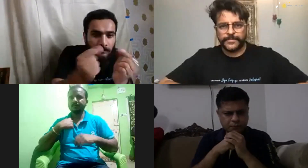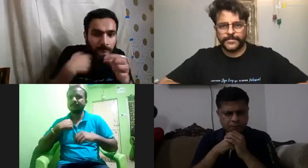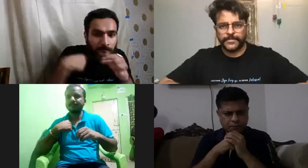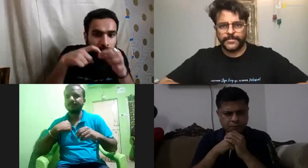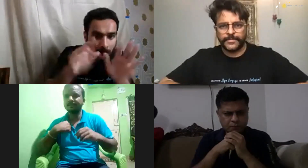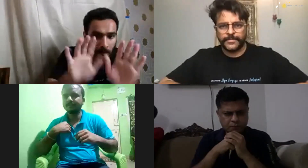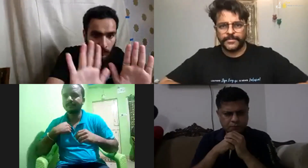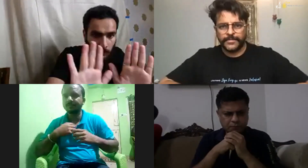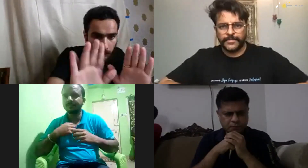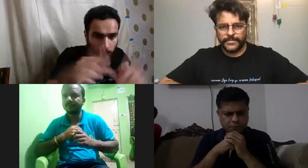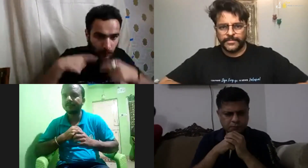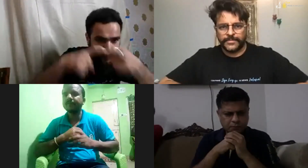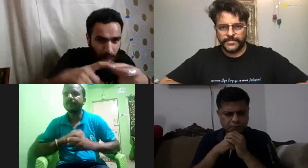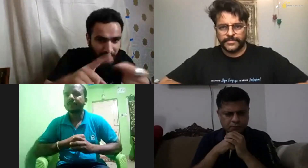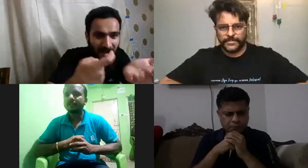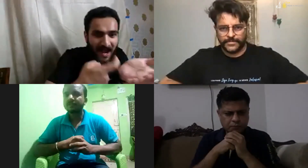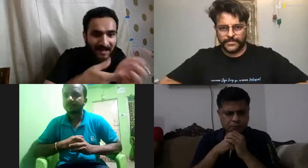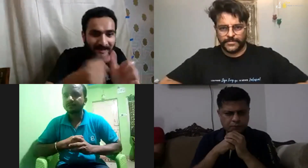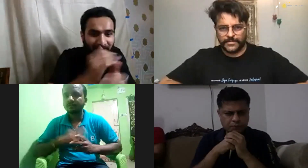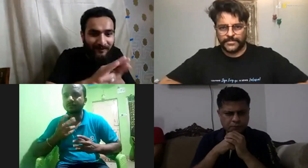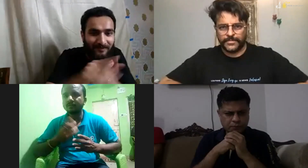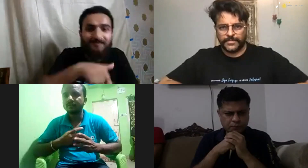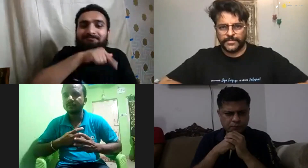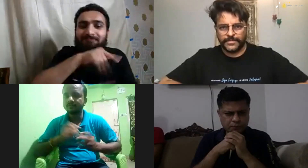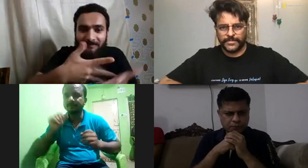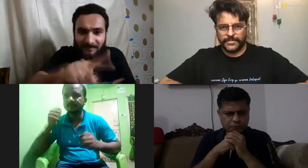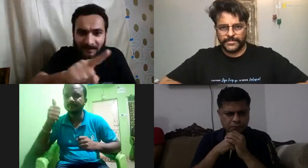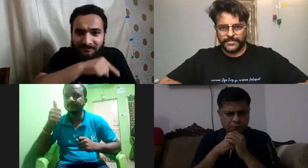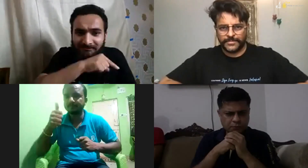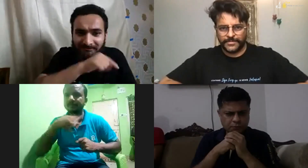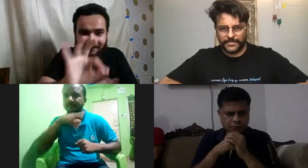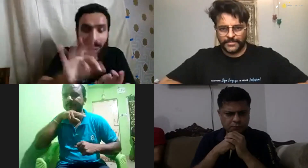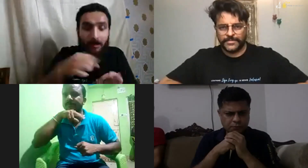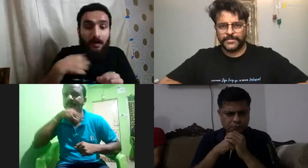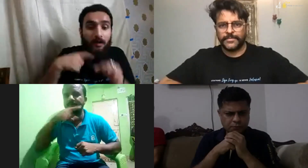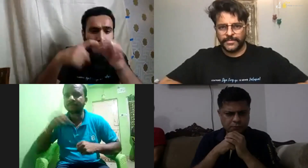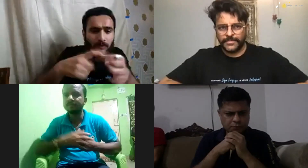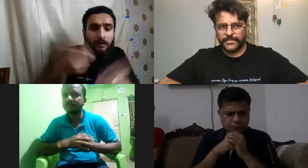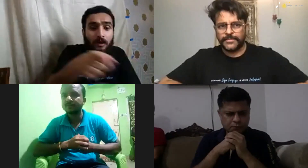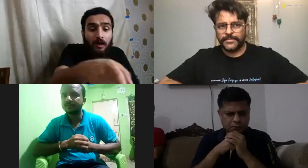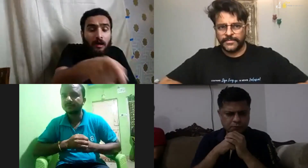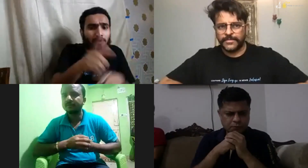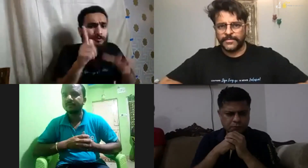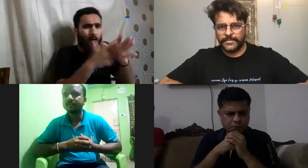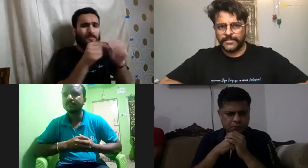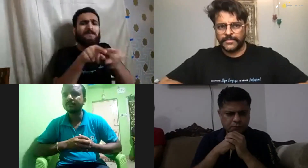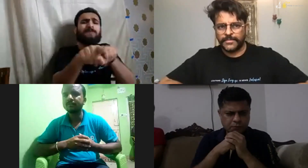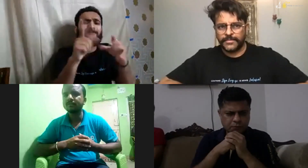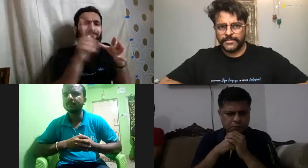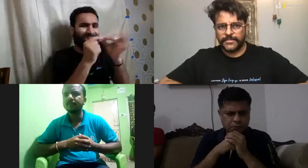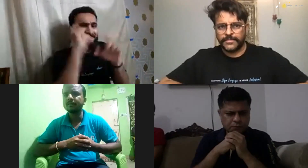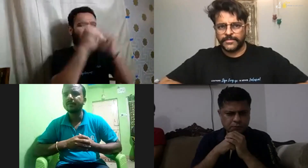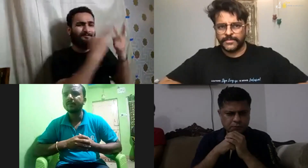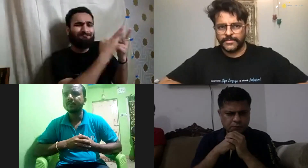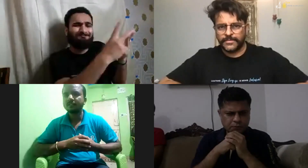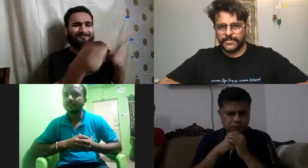We have some more questions. Ashish here. We have a question from Raghu. This is your sign name, right? So our question